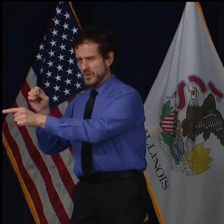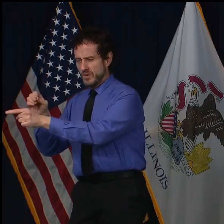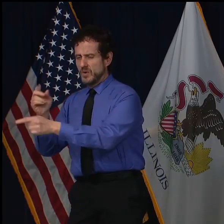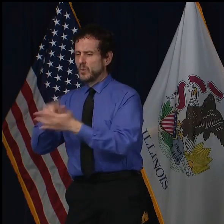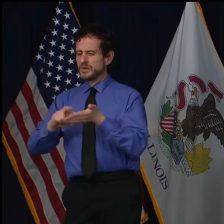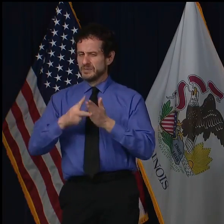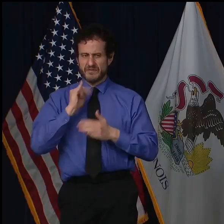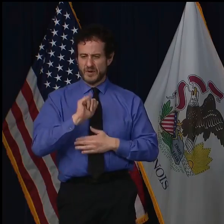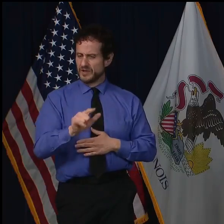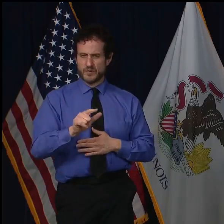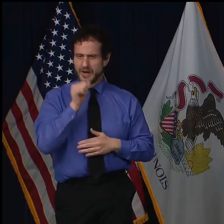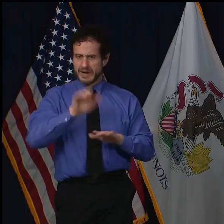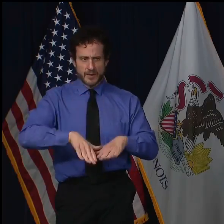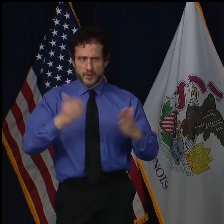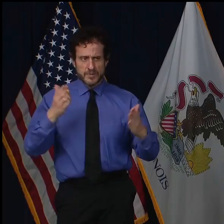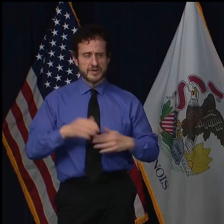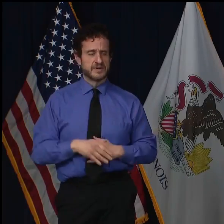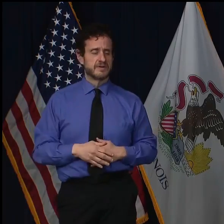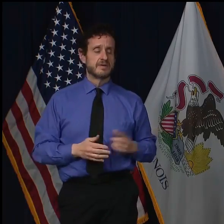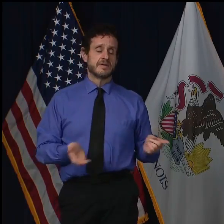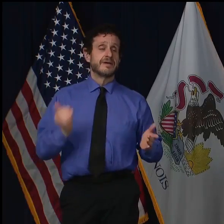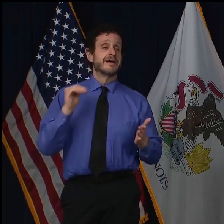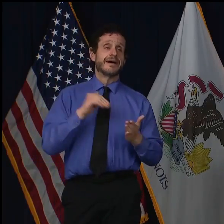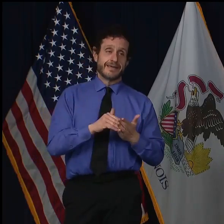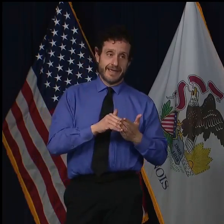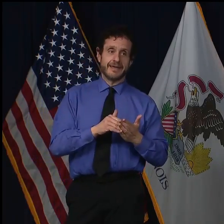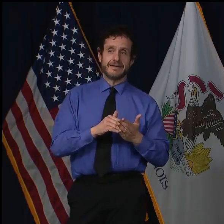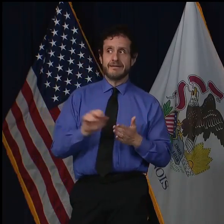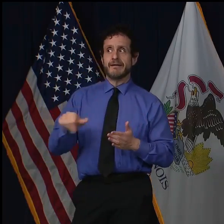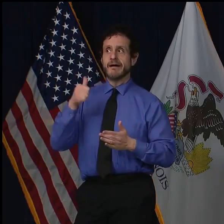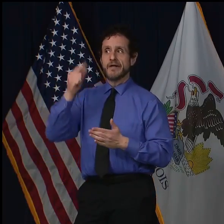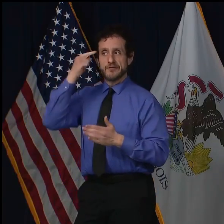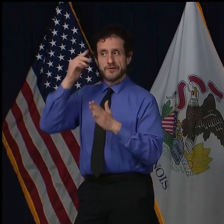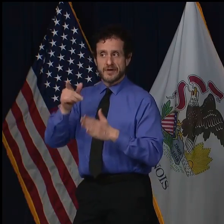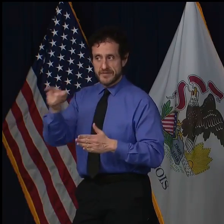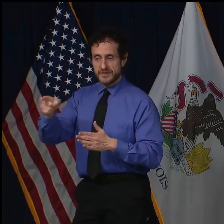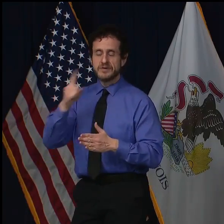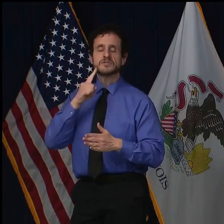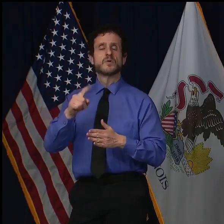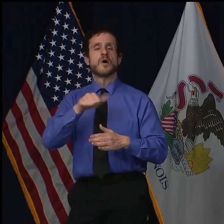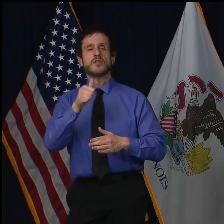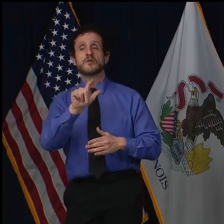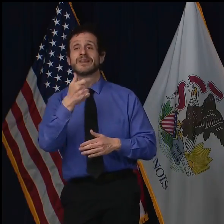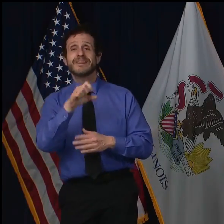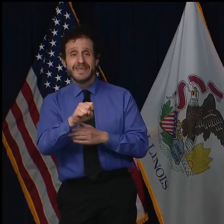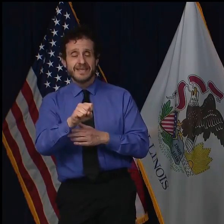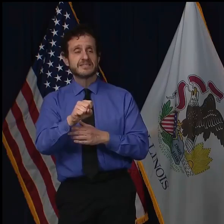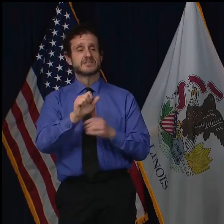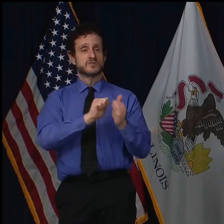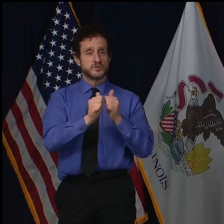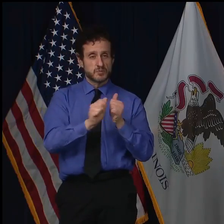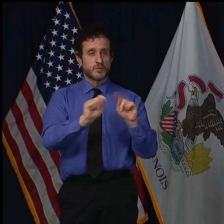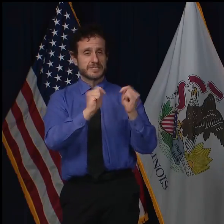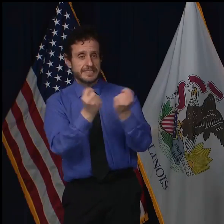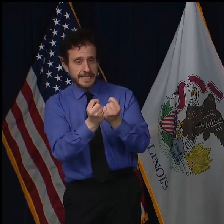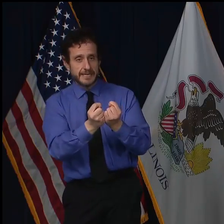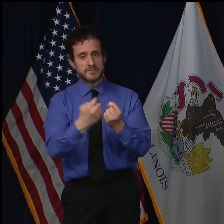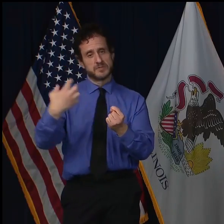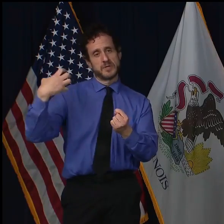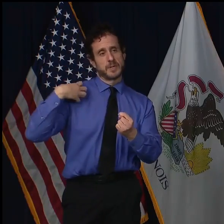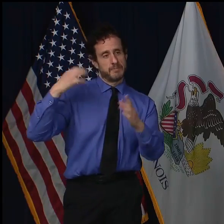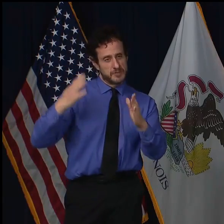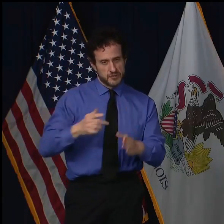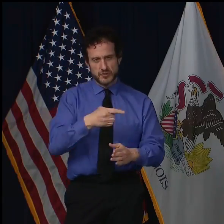here for Illinois? Well, again, I've had conversations with league commissioners, and